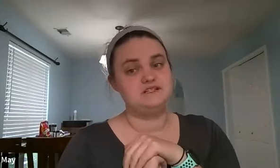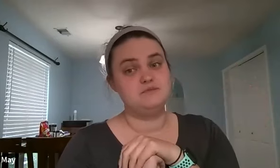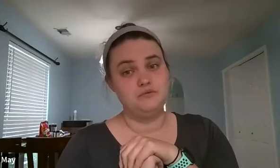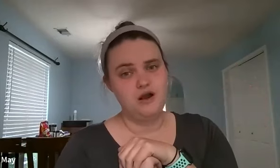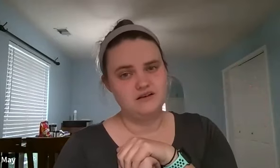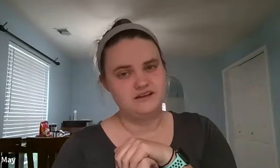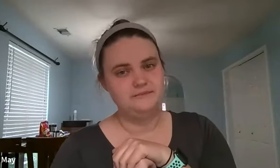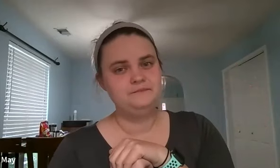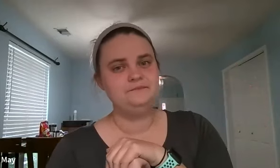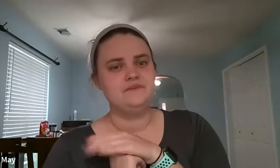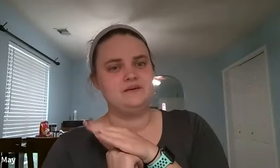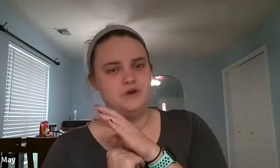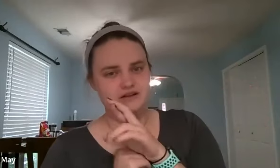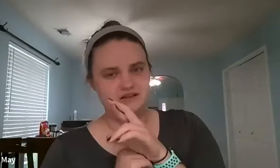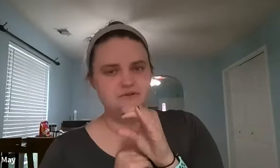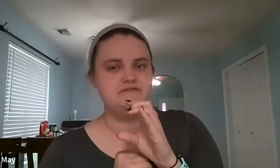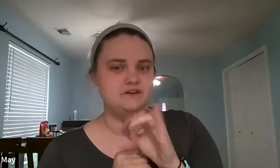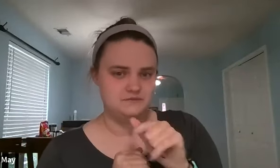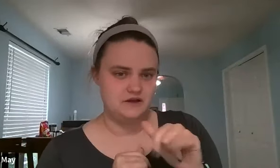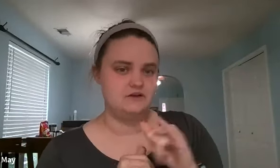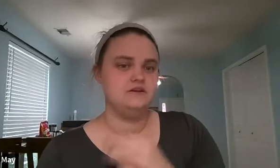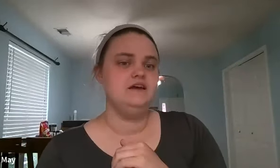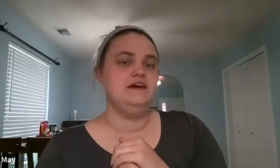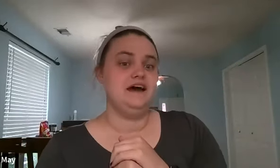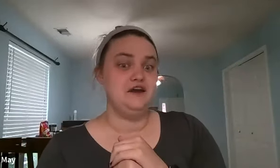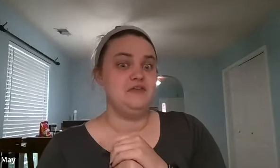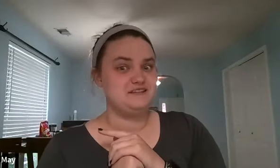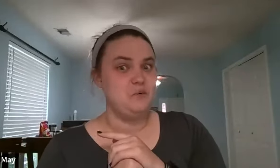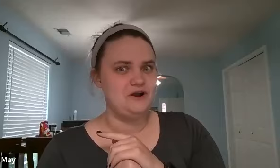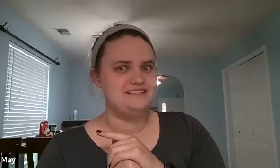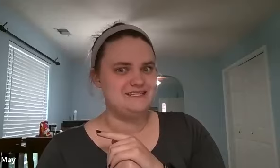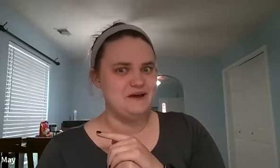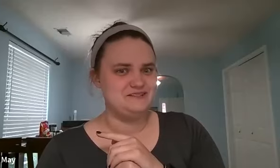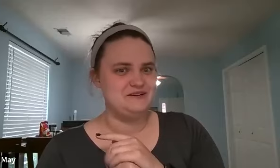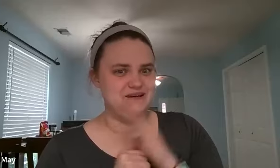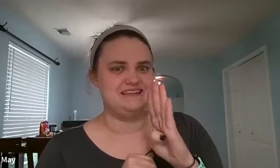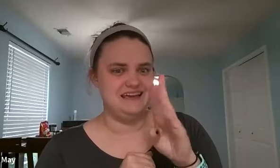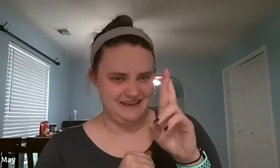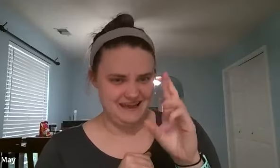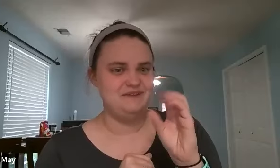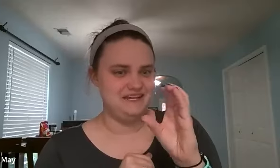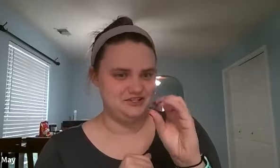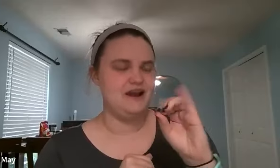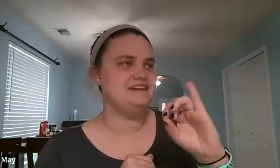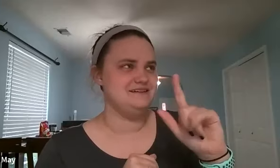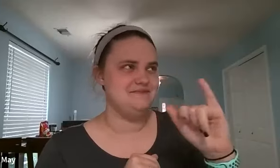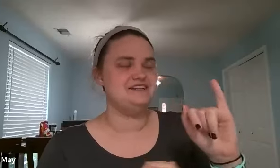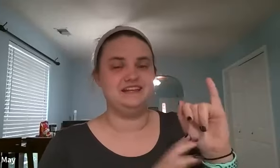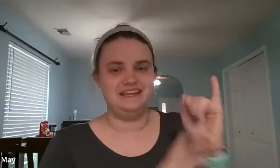example, broccoli. Broccoli would be finger spelled. I know that's a word to spell too. It's like, I mean, trying to imagine, like even